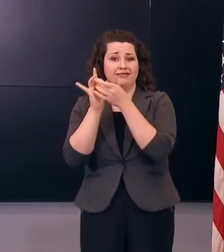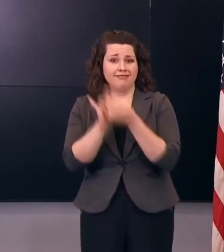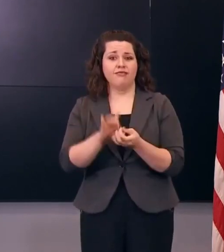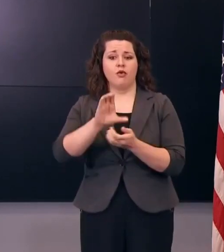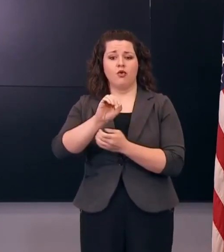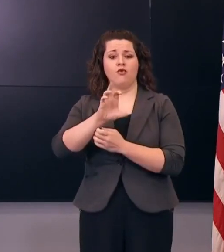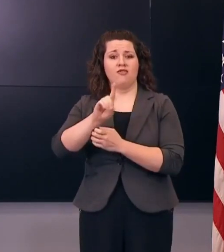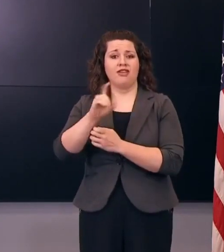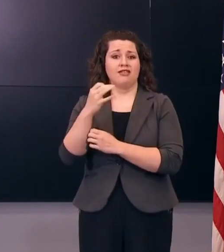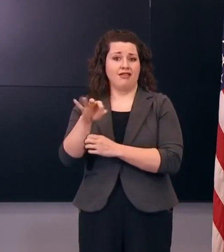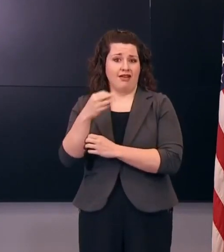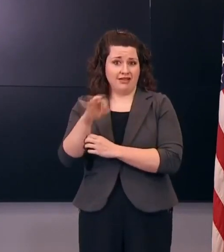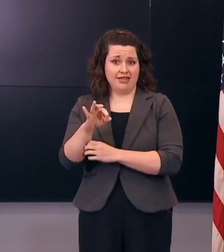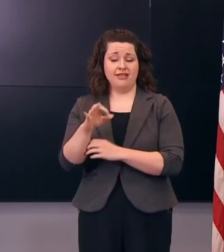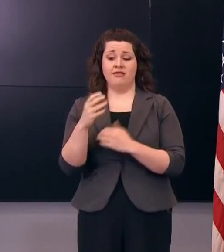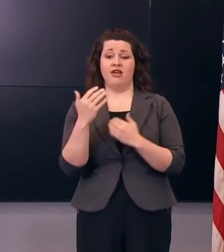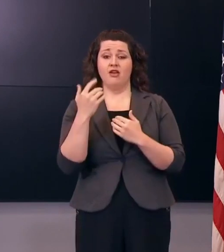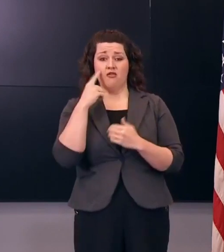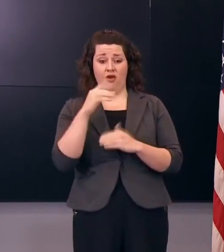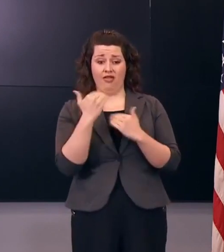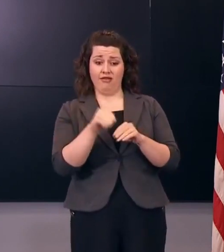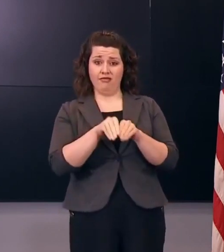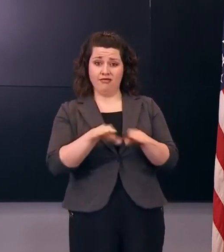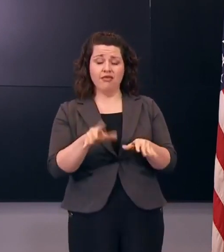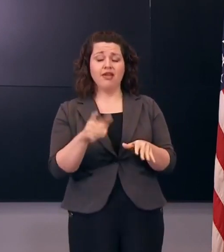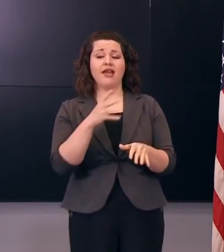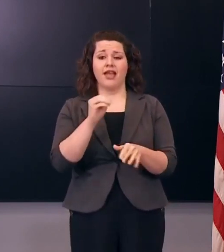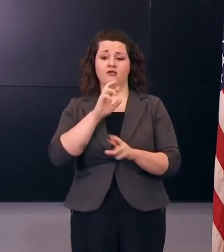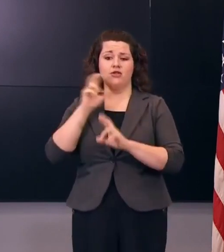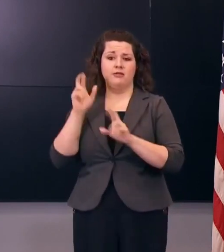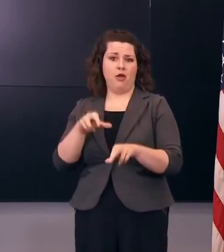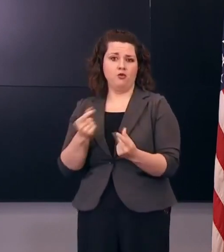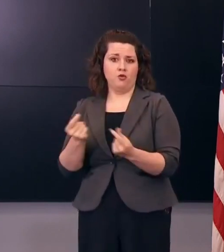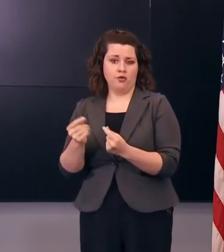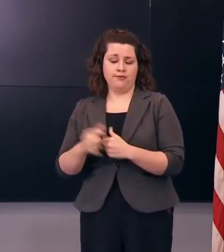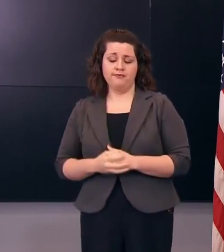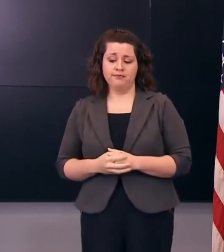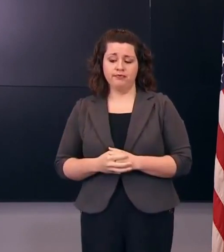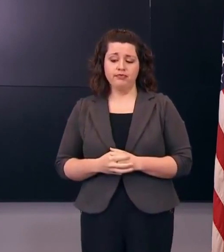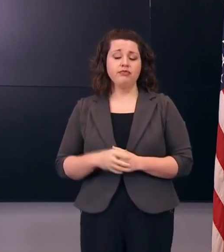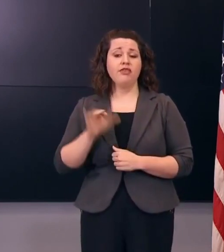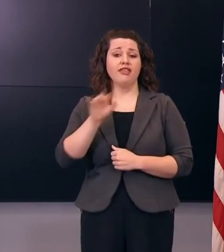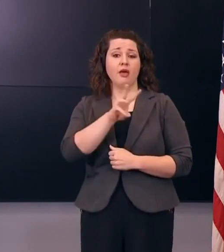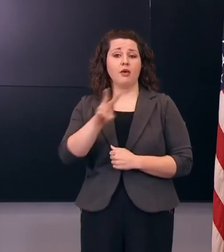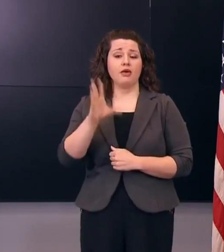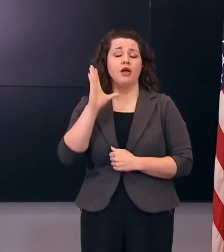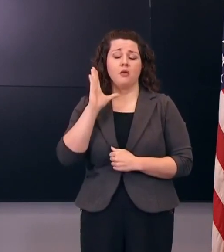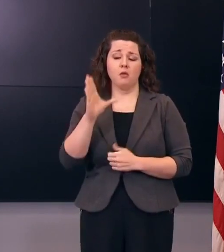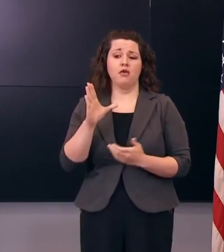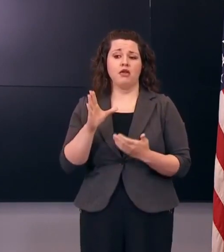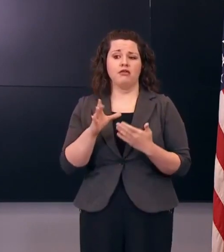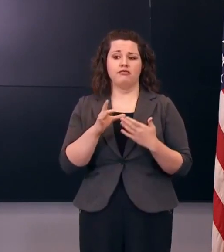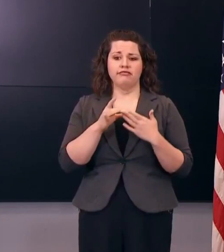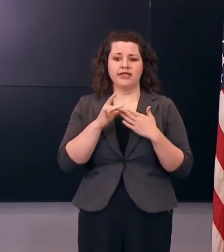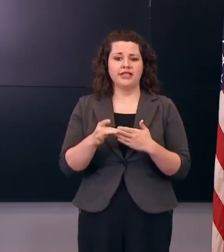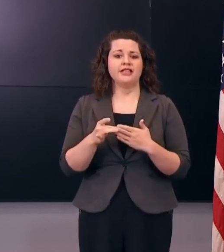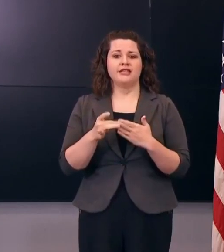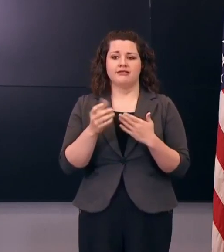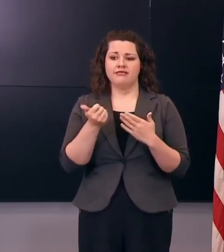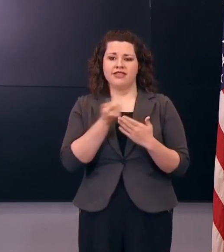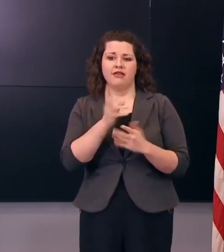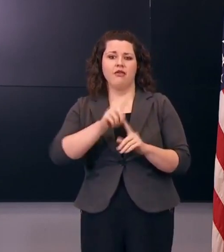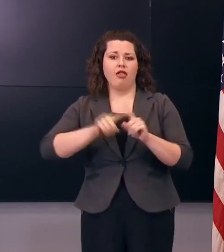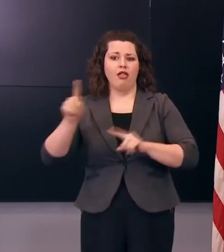to COVID-19 mitigation and response efforts in our state. The website will guide you to a variety of